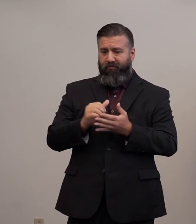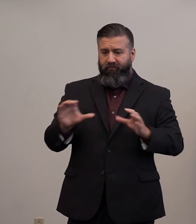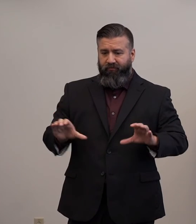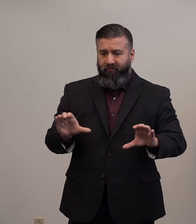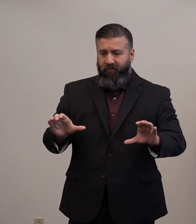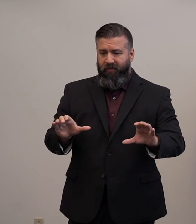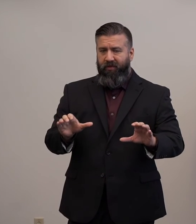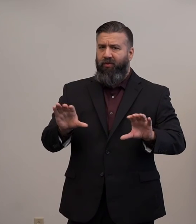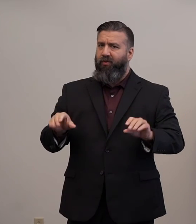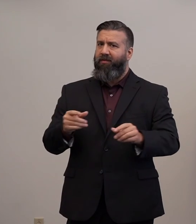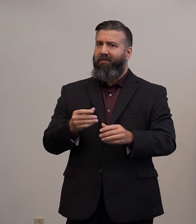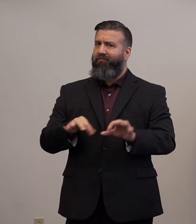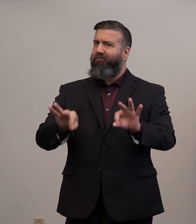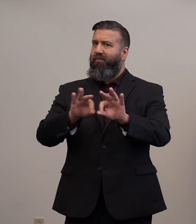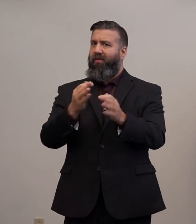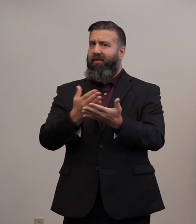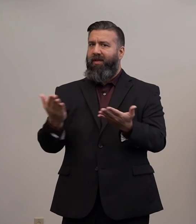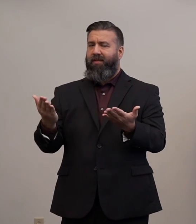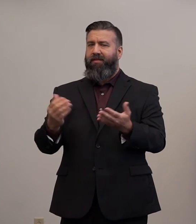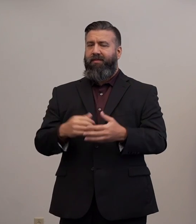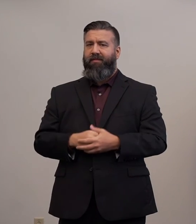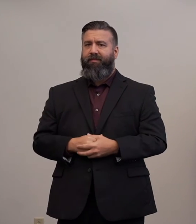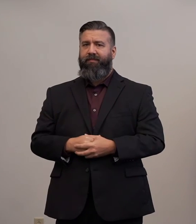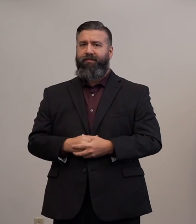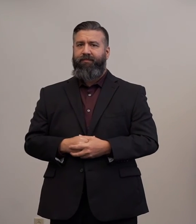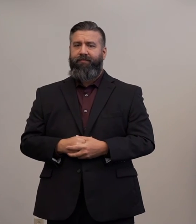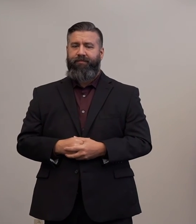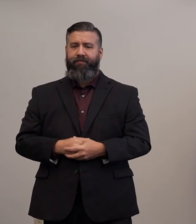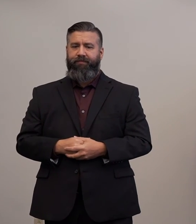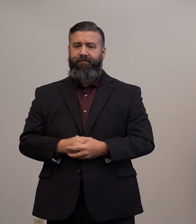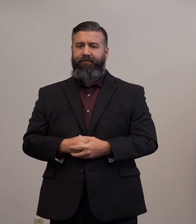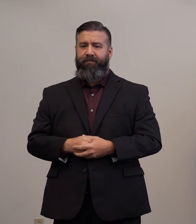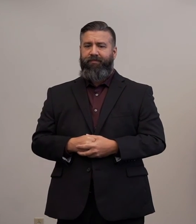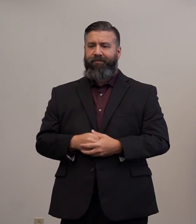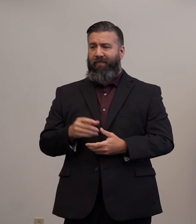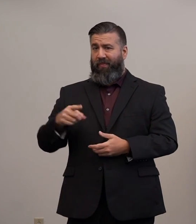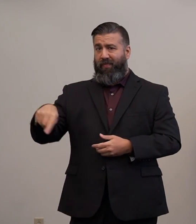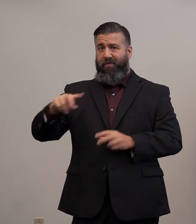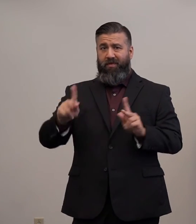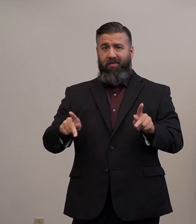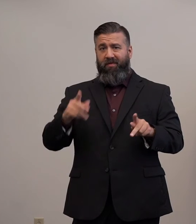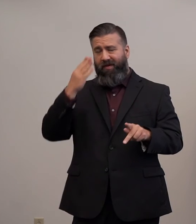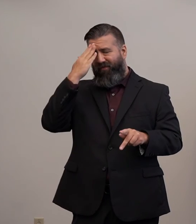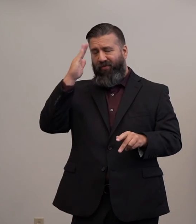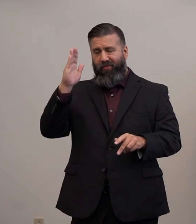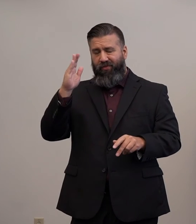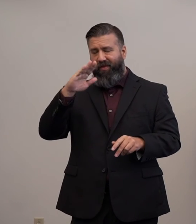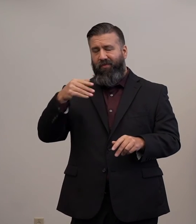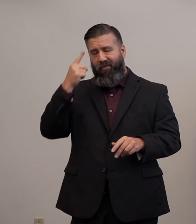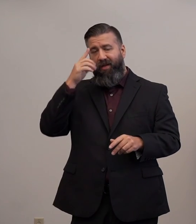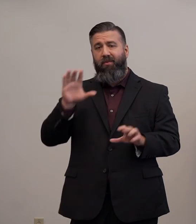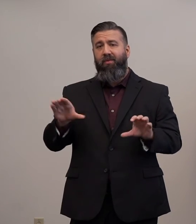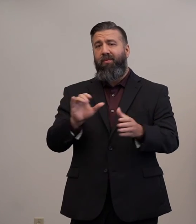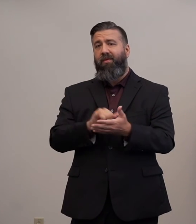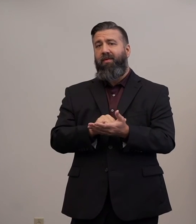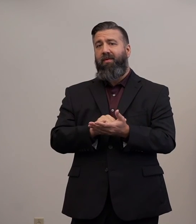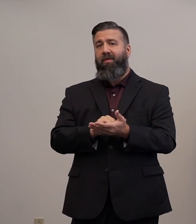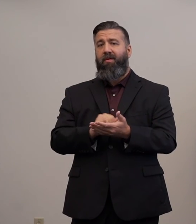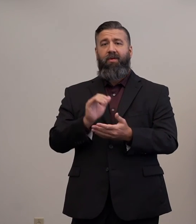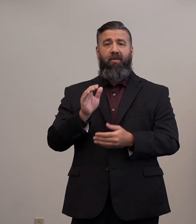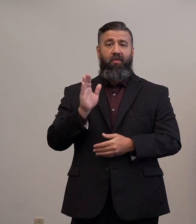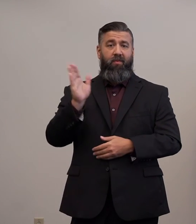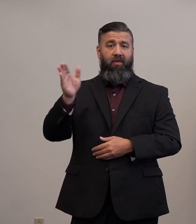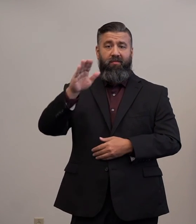doing heroic things that they never thought they would ever be put in place to do. So again, we will